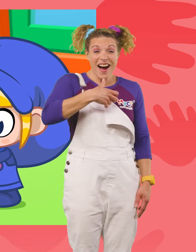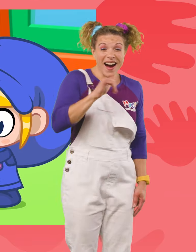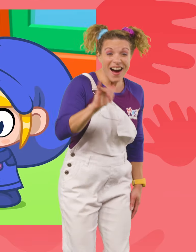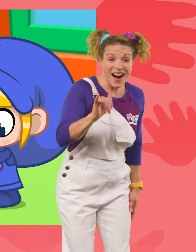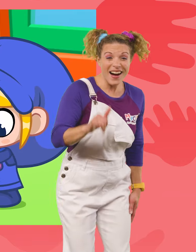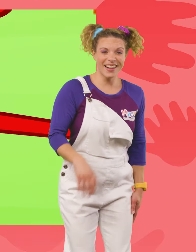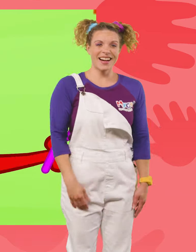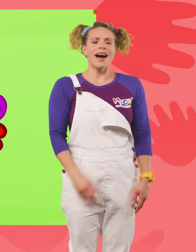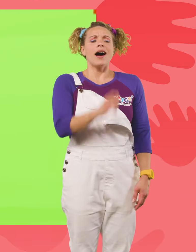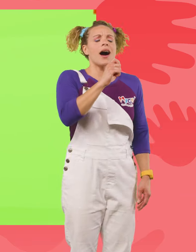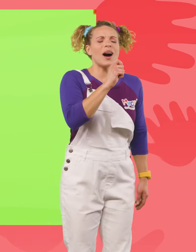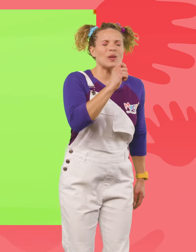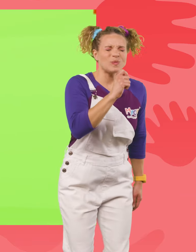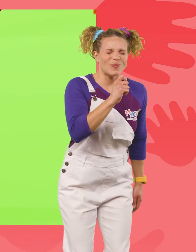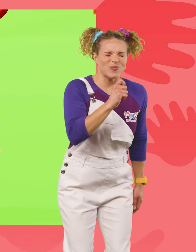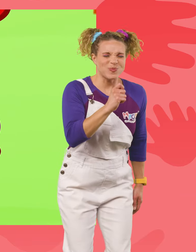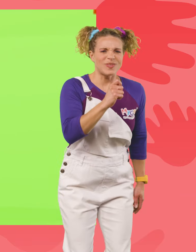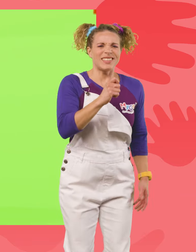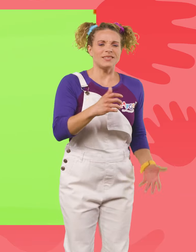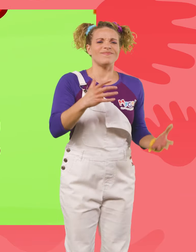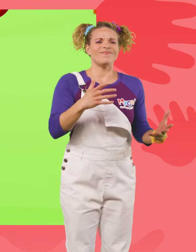Morphle too! Morphle too!